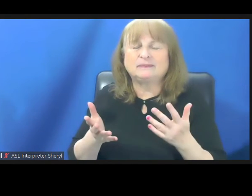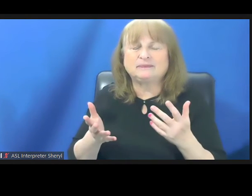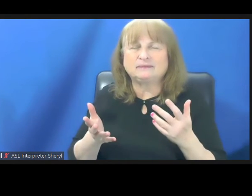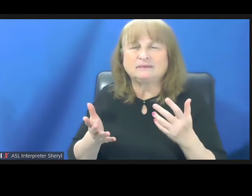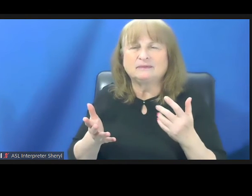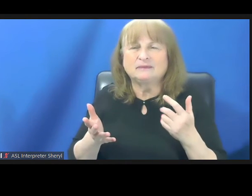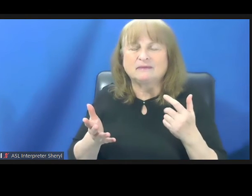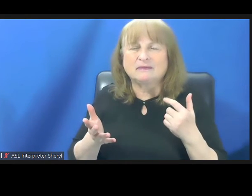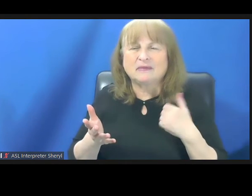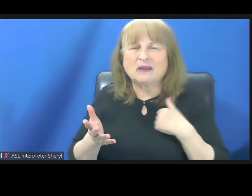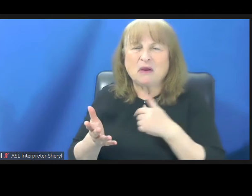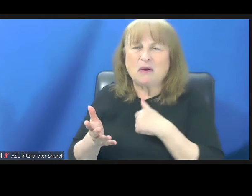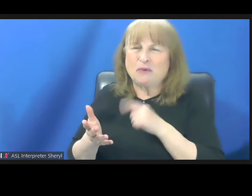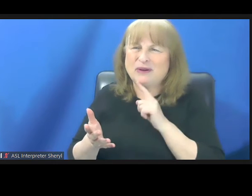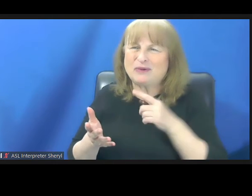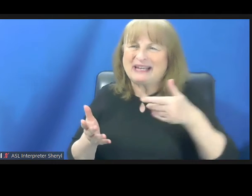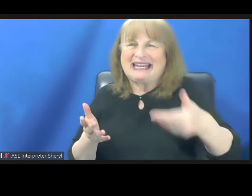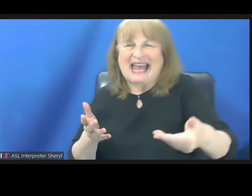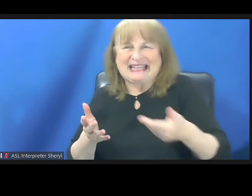welcomed us and we were guests in,